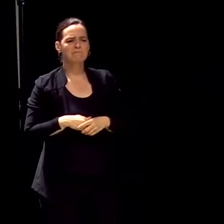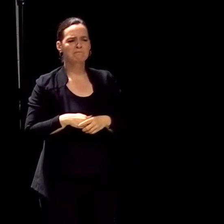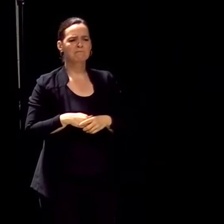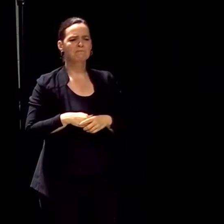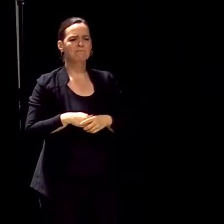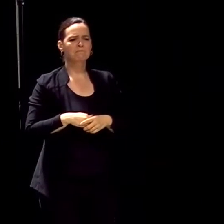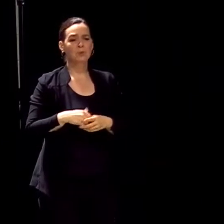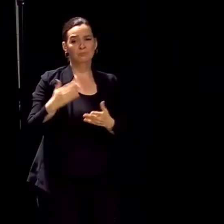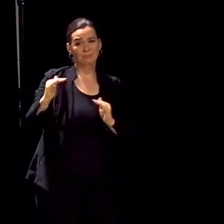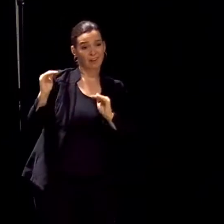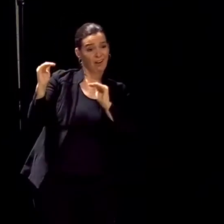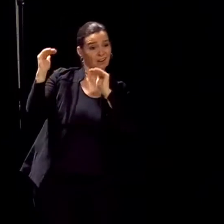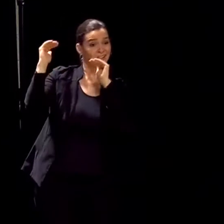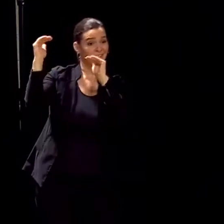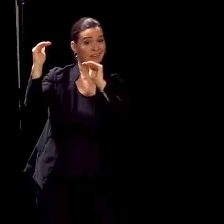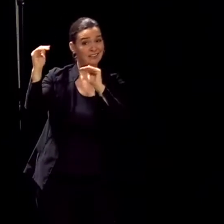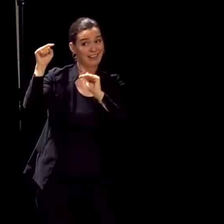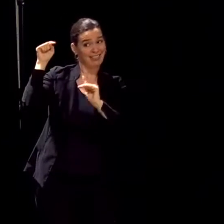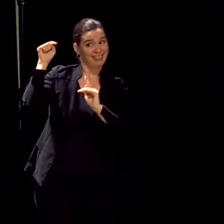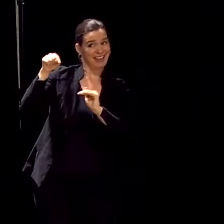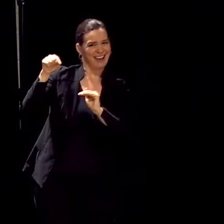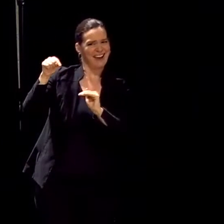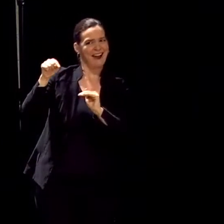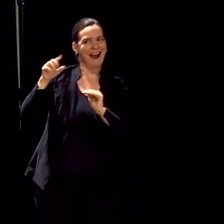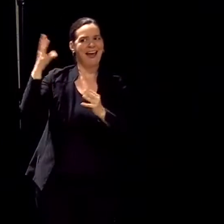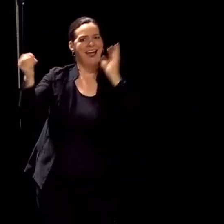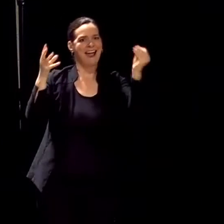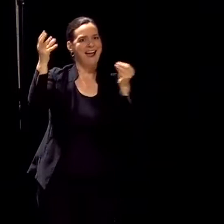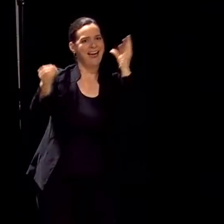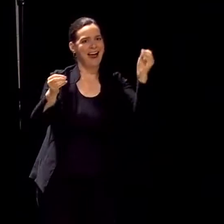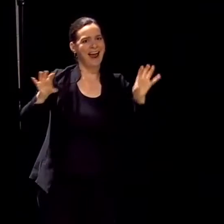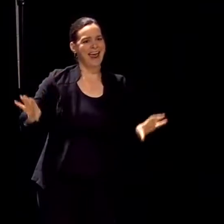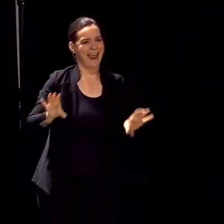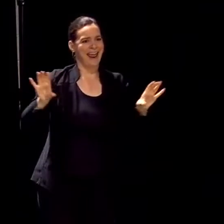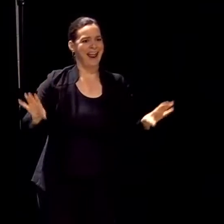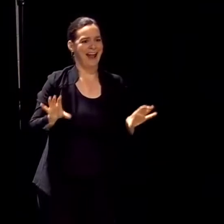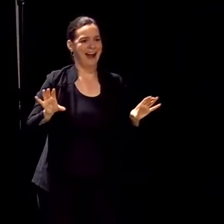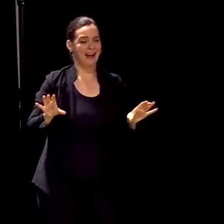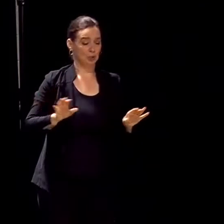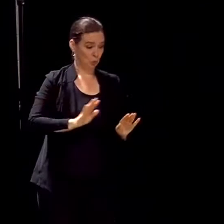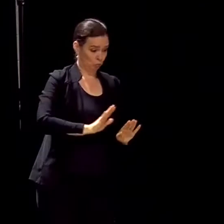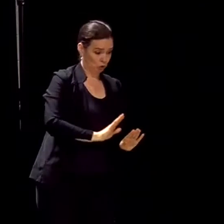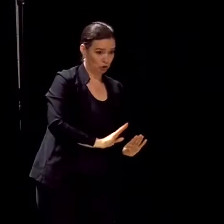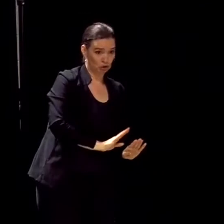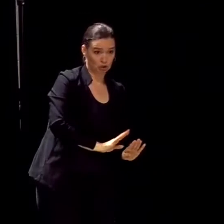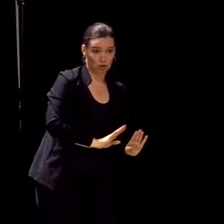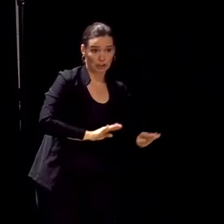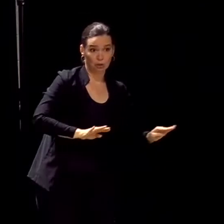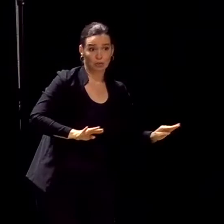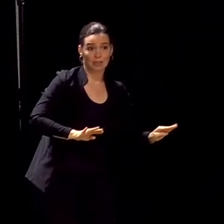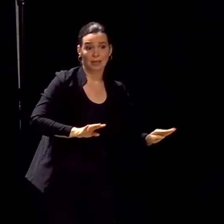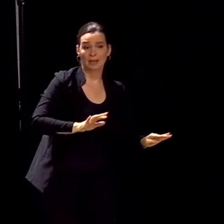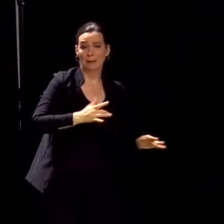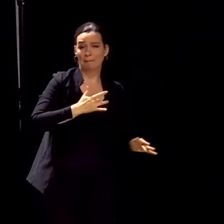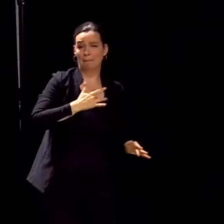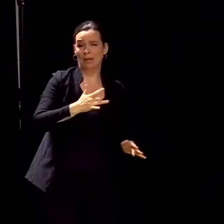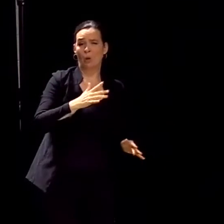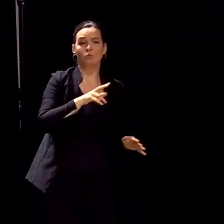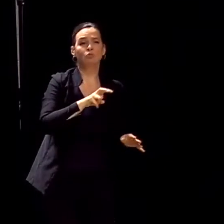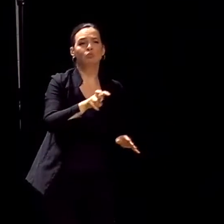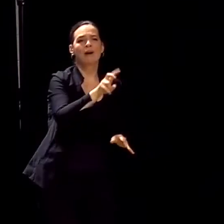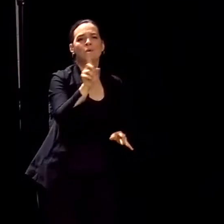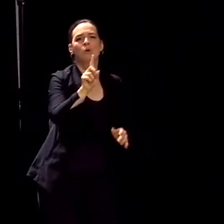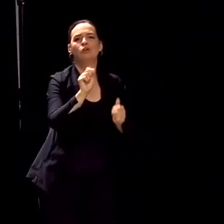than the children, or the kids are getting it from going to a travel sports game. They're getting it at home. They're getting it through a household